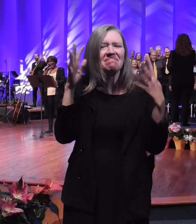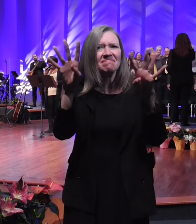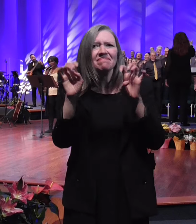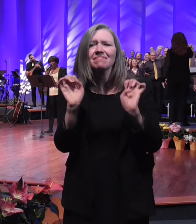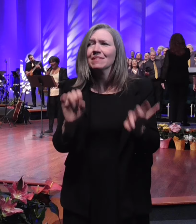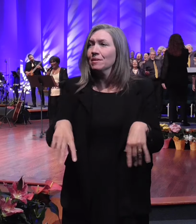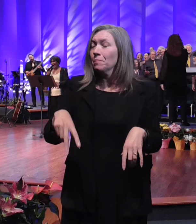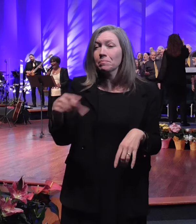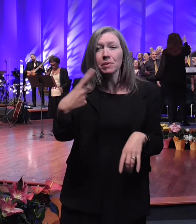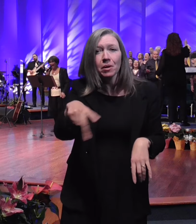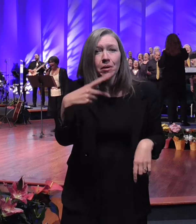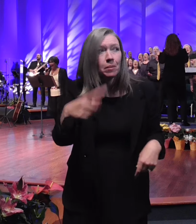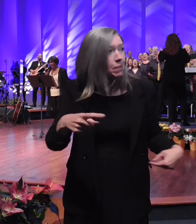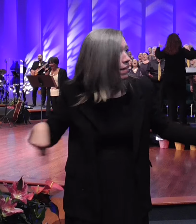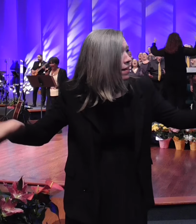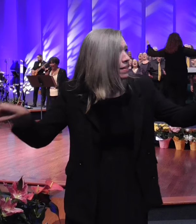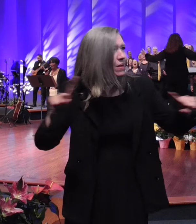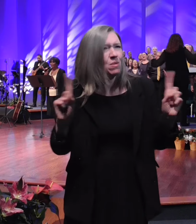Where do we go?